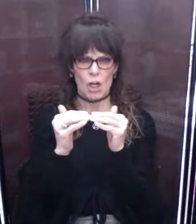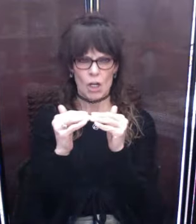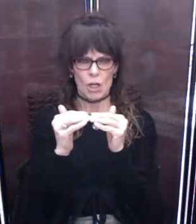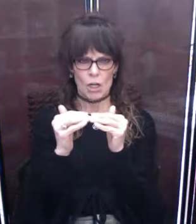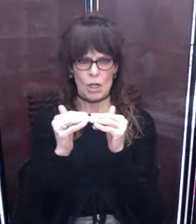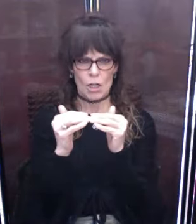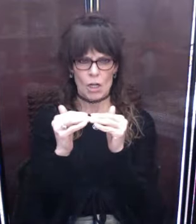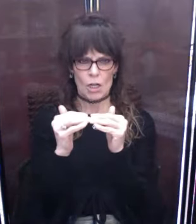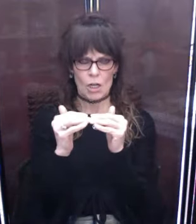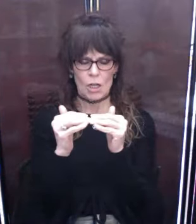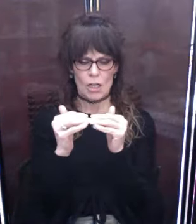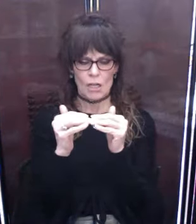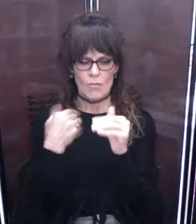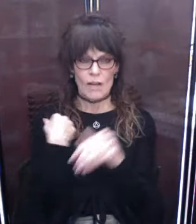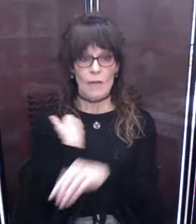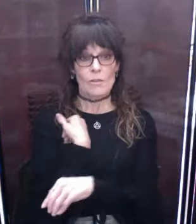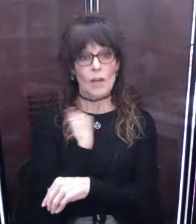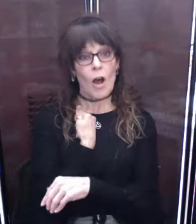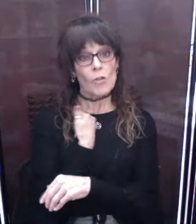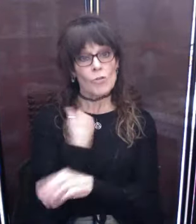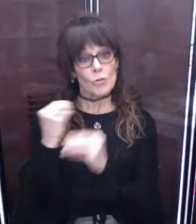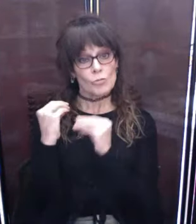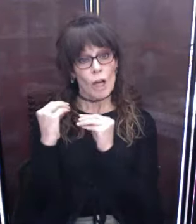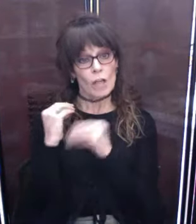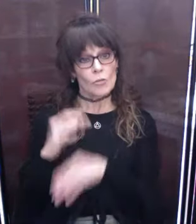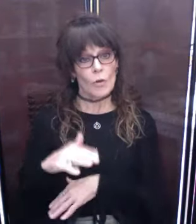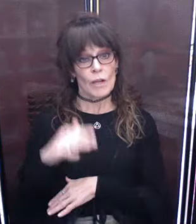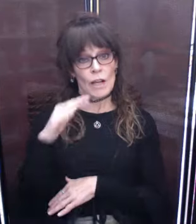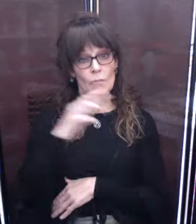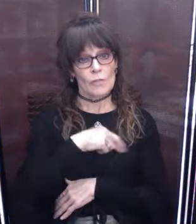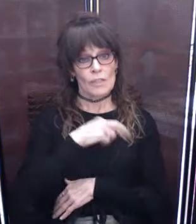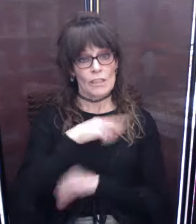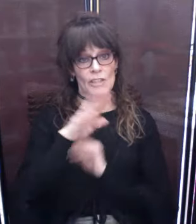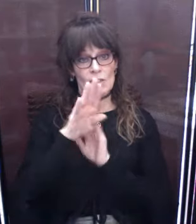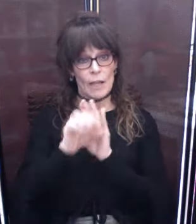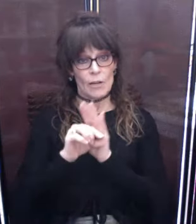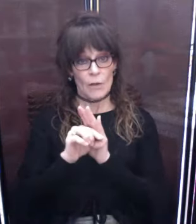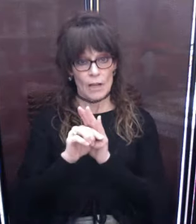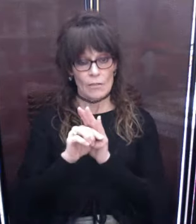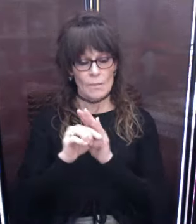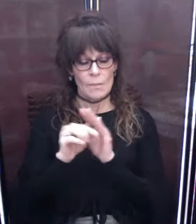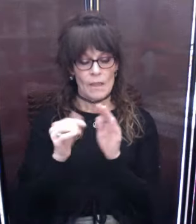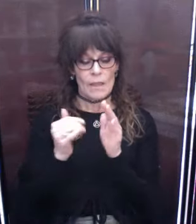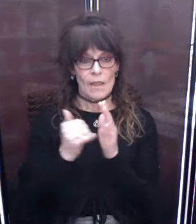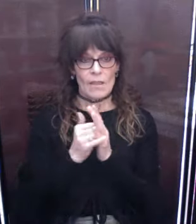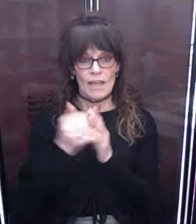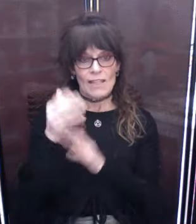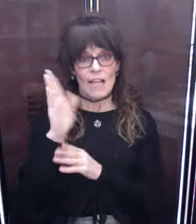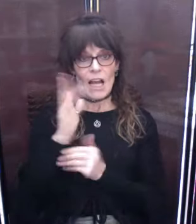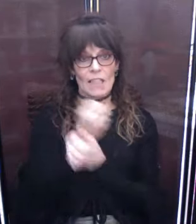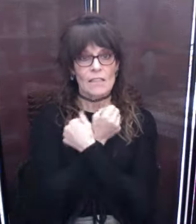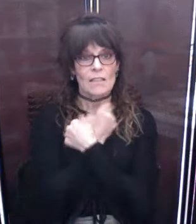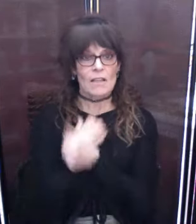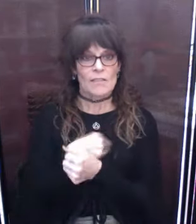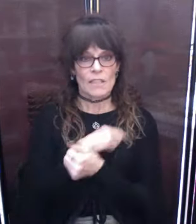But I was also taught growing up, the religious background that I came from, that God loves us and forgives us. And